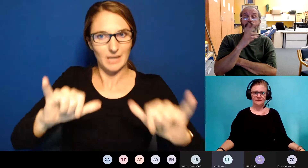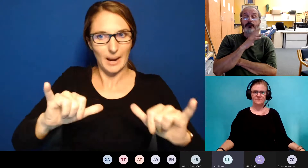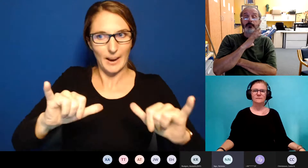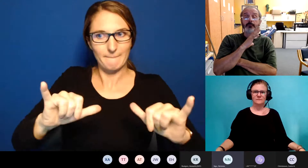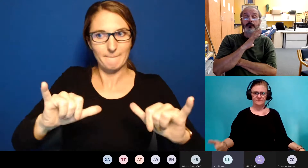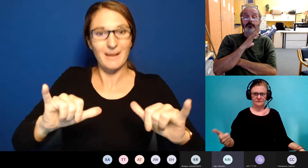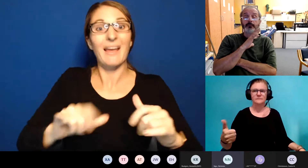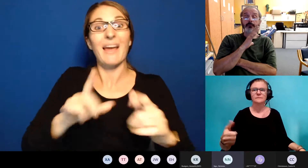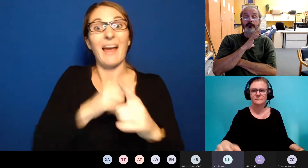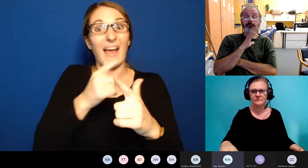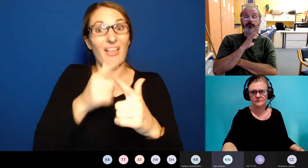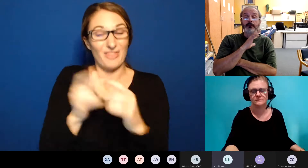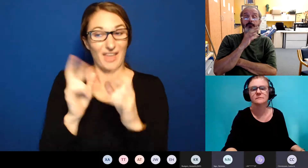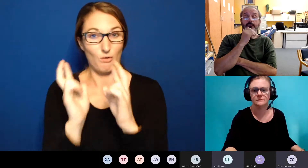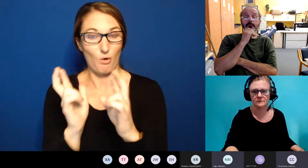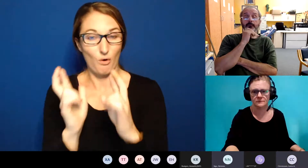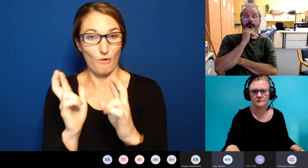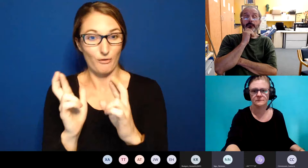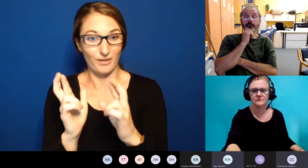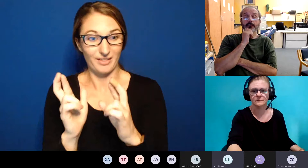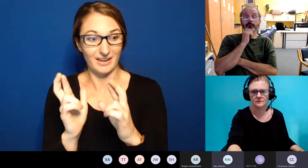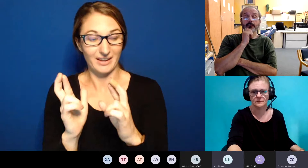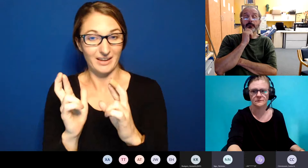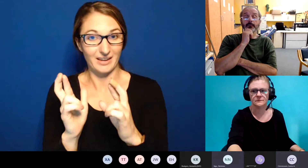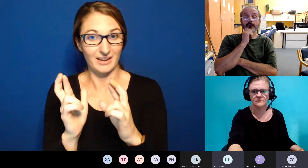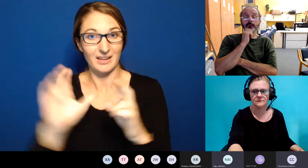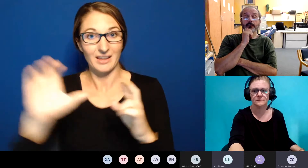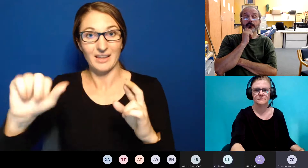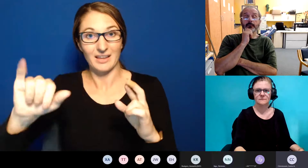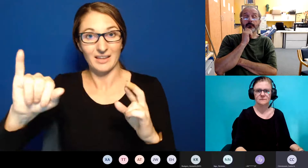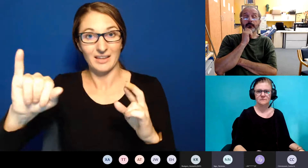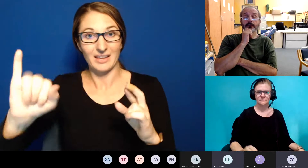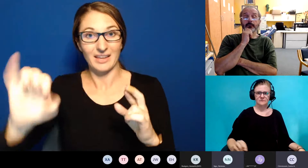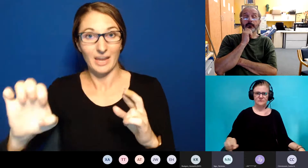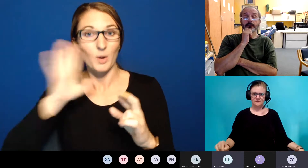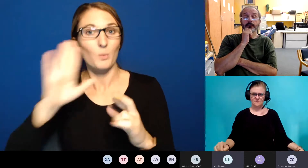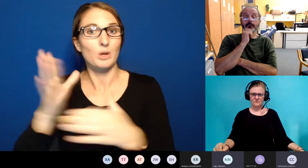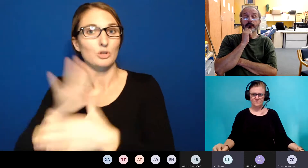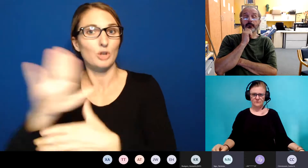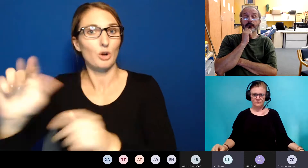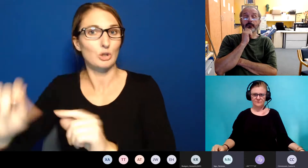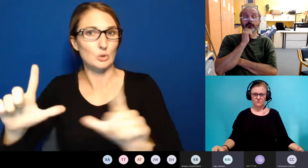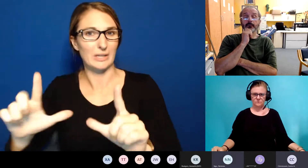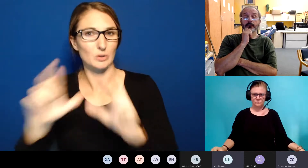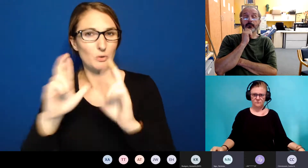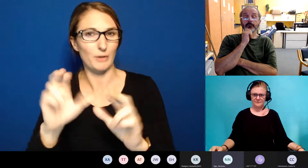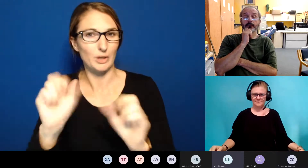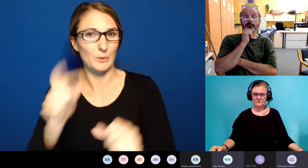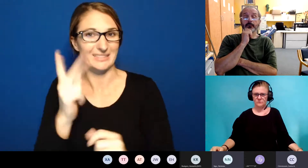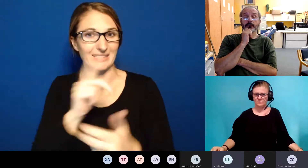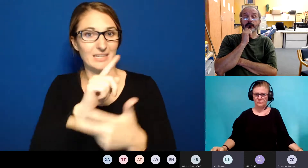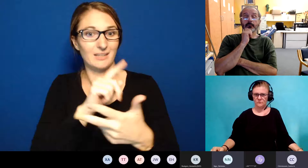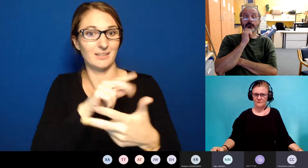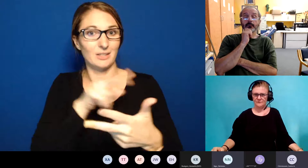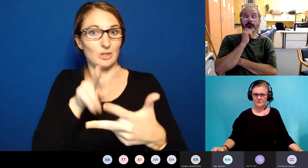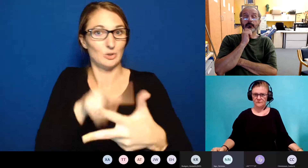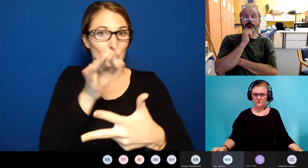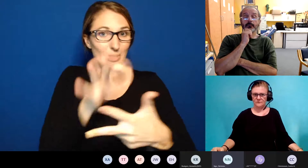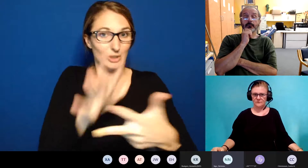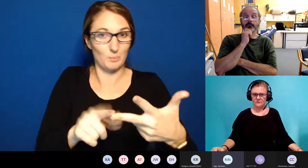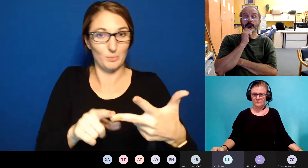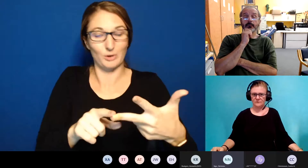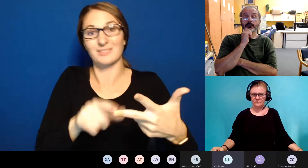And then and I'll try and share my screen and see if it all works. Yes. Okay. There